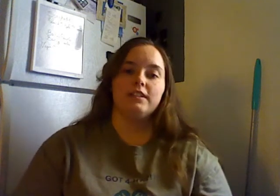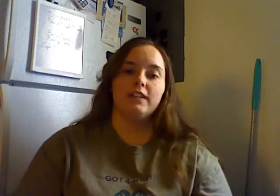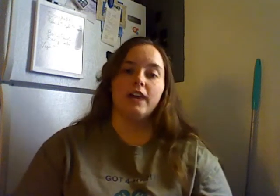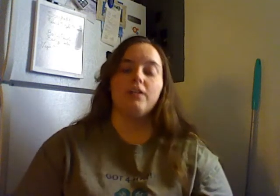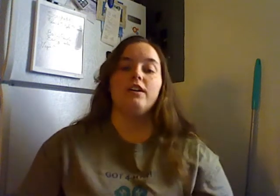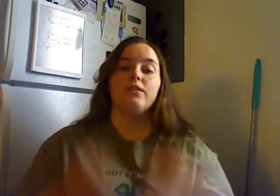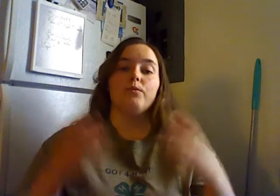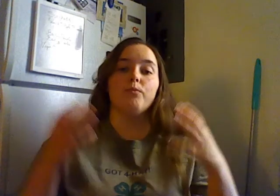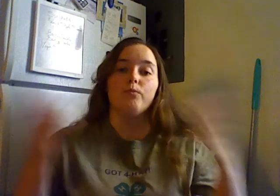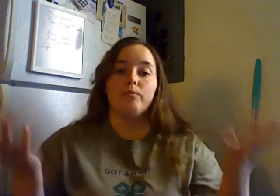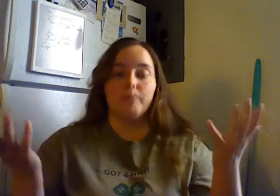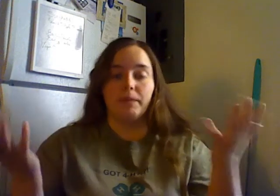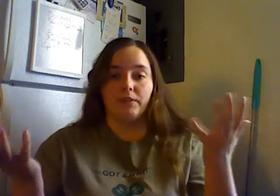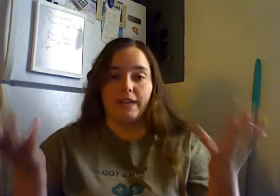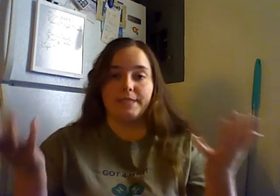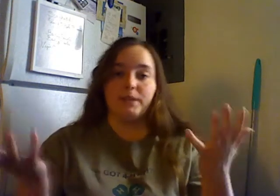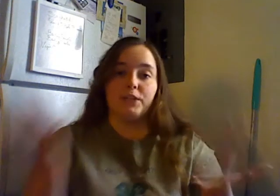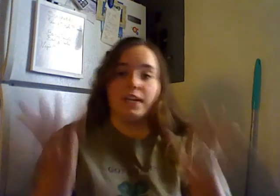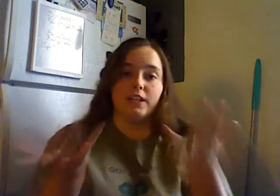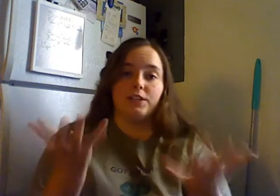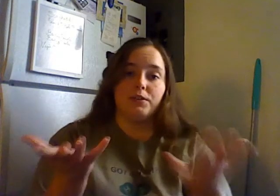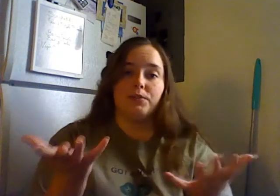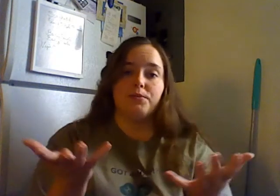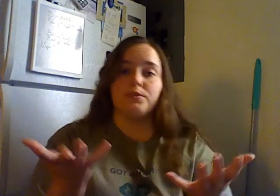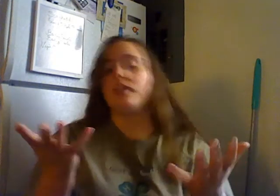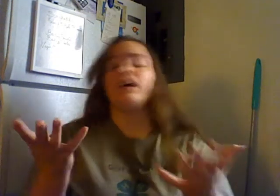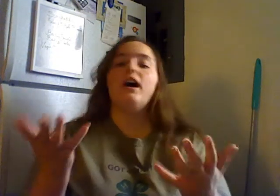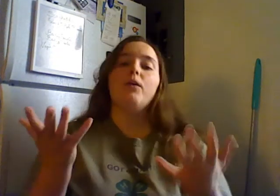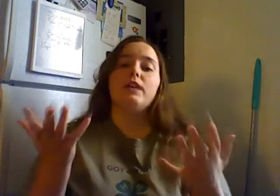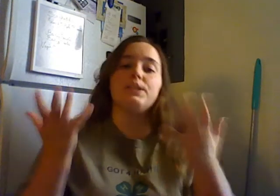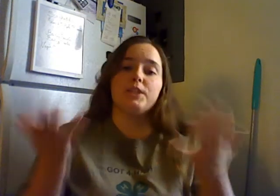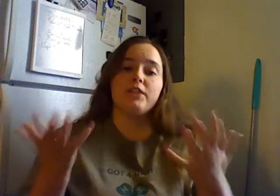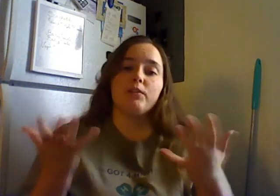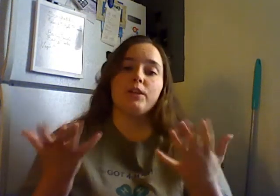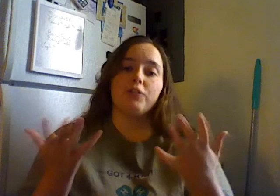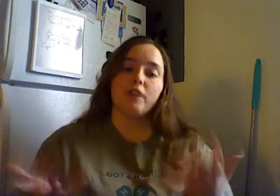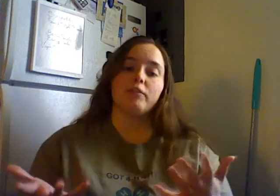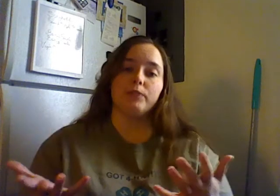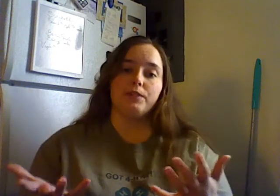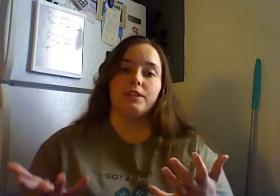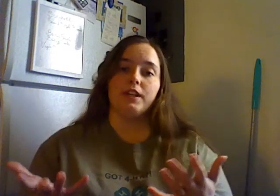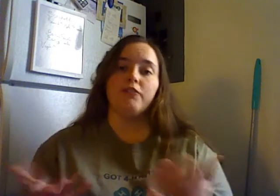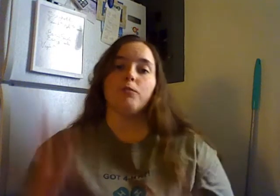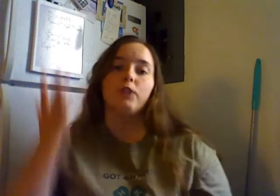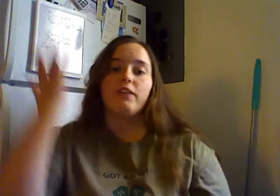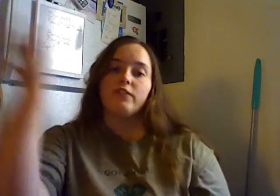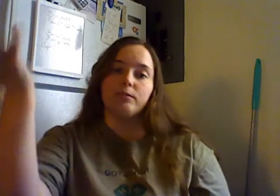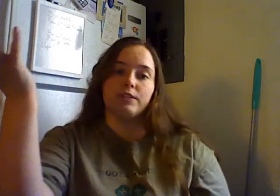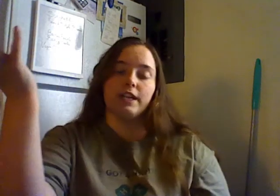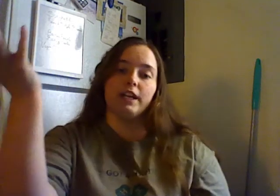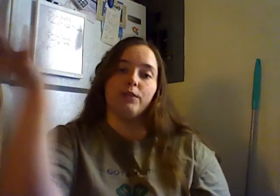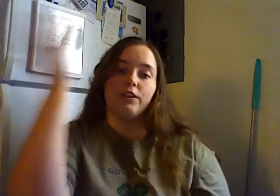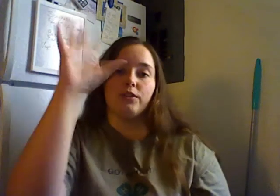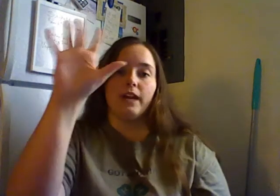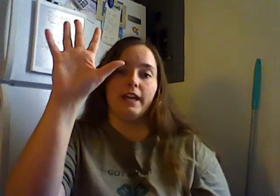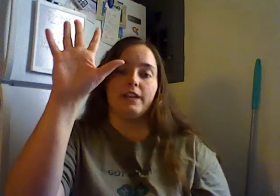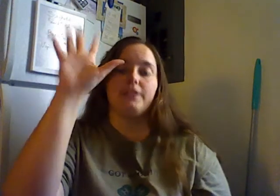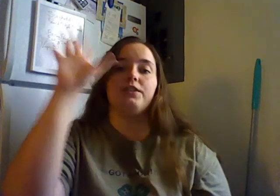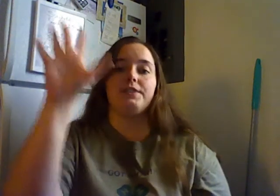Now, people have asked me, which hand do you use? It's whichever one you're comfortable using. If you're more comfortable signing with your right hand, use that